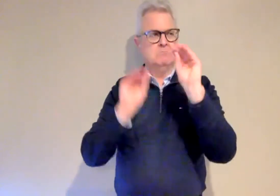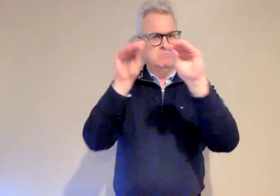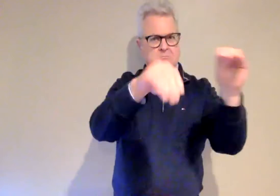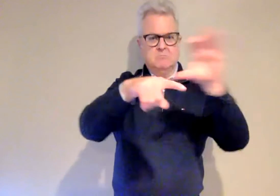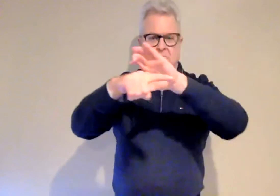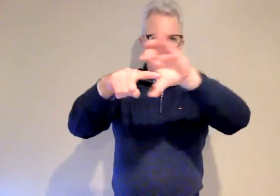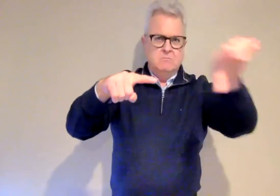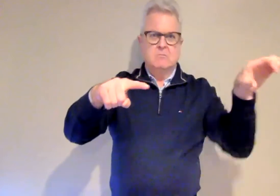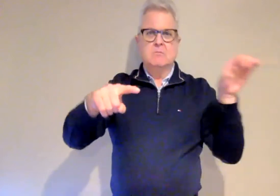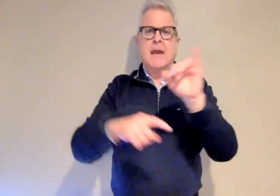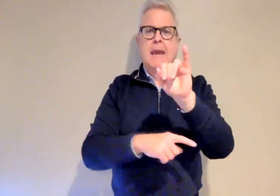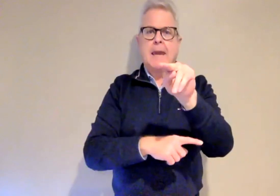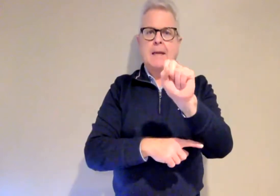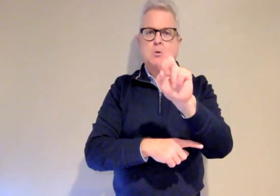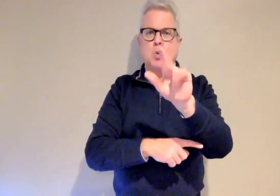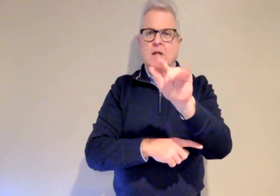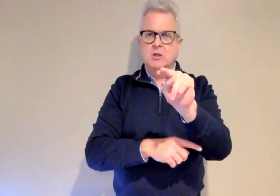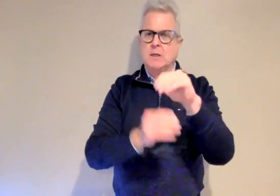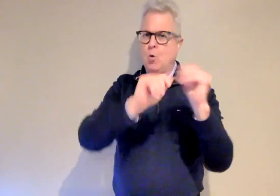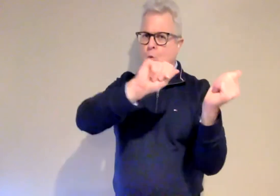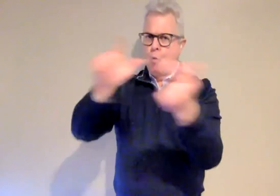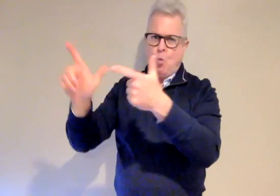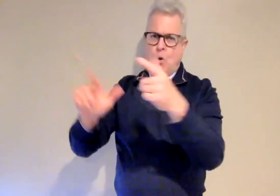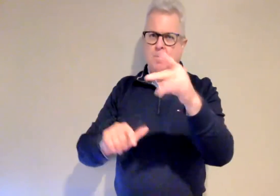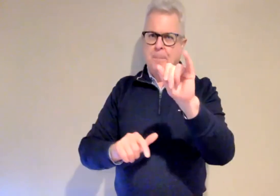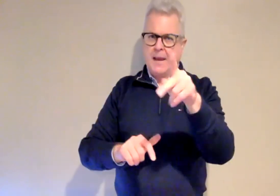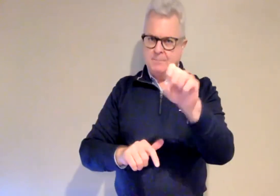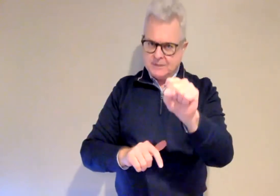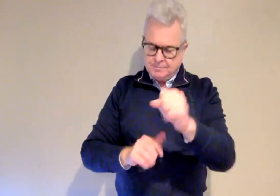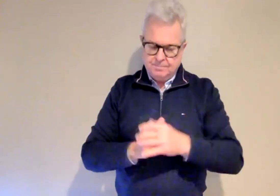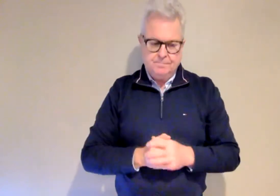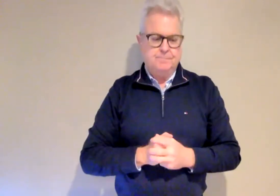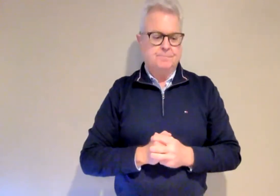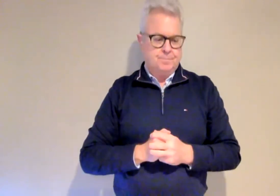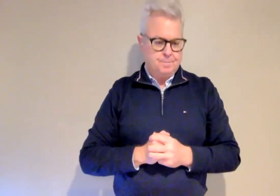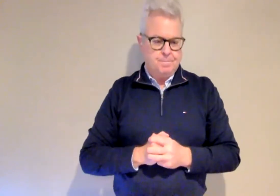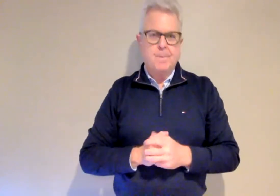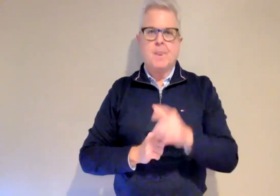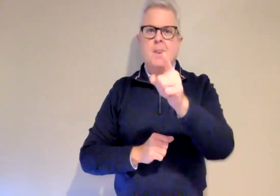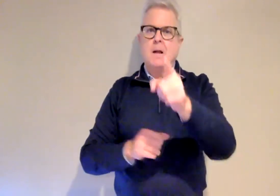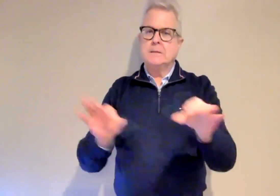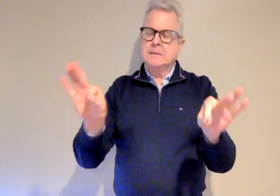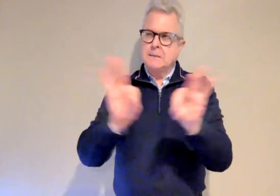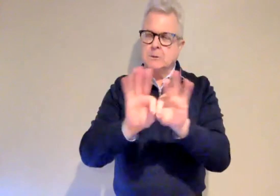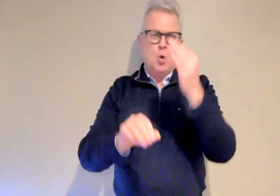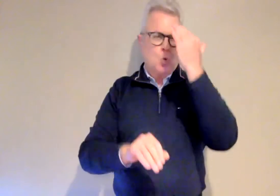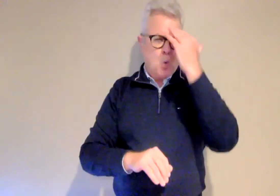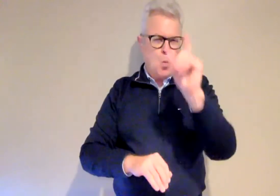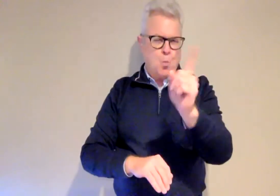in the pipes, which can cause major damage. That'll be very costly. So make sure that their pipes are properly insulated throughout the